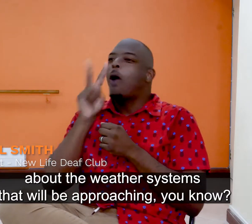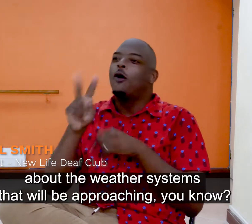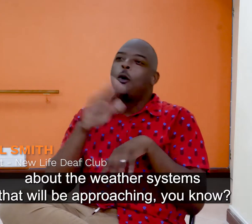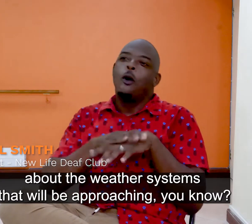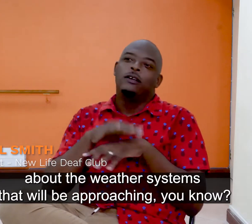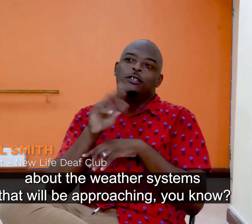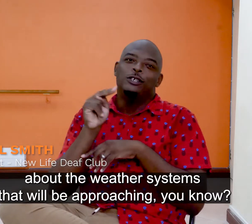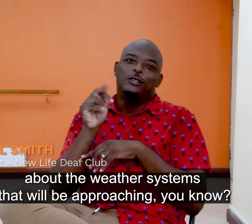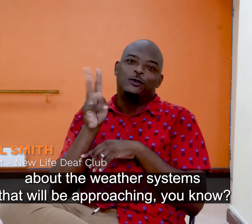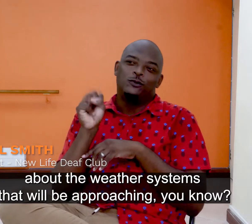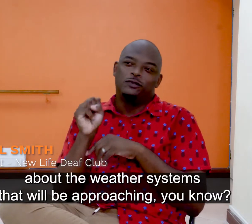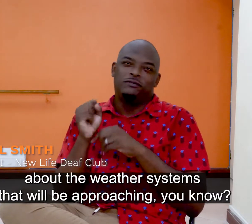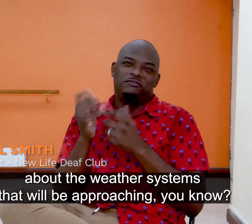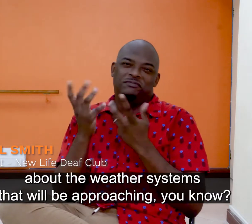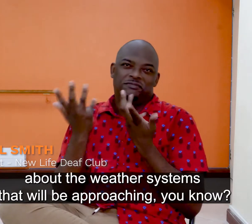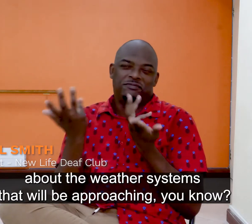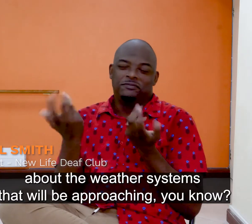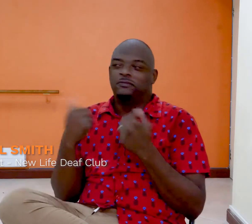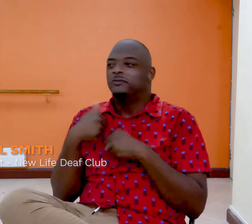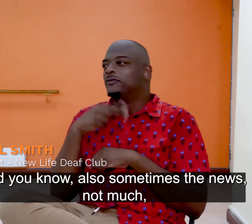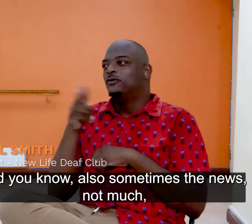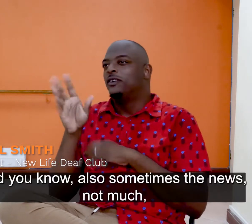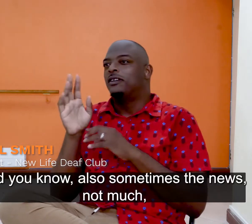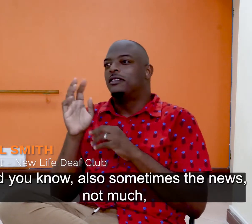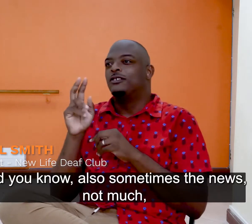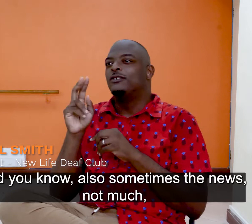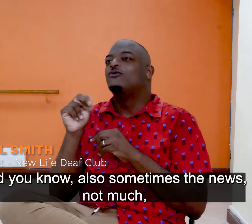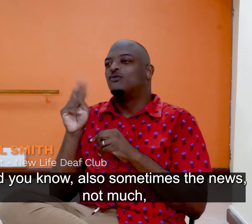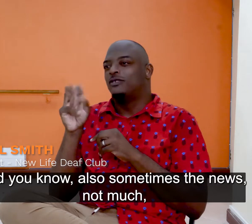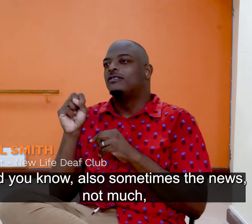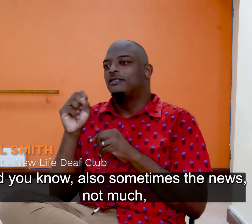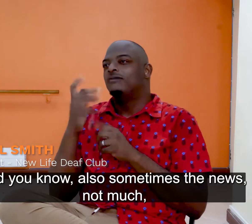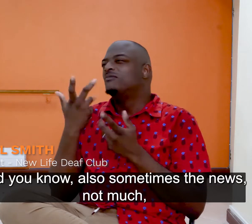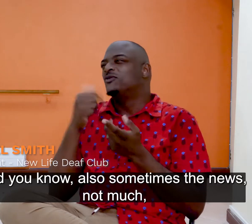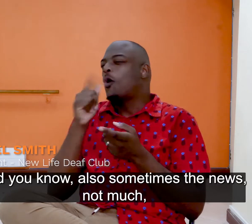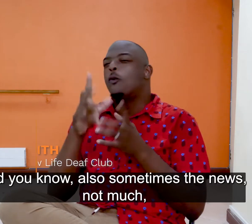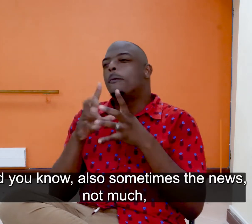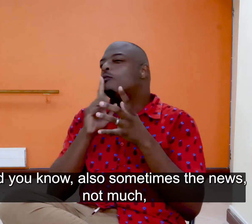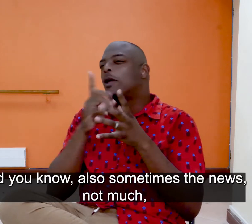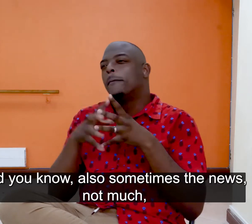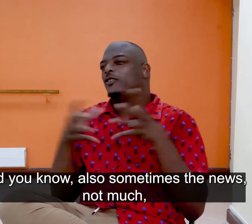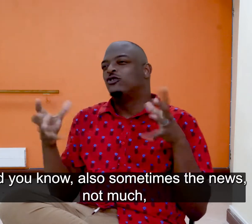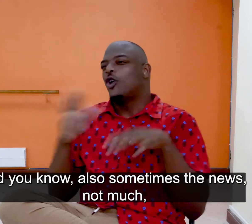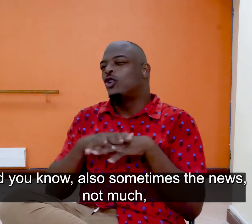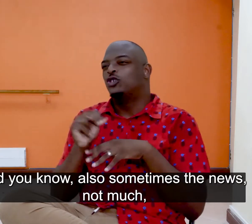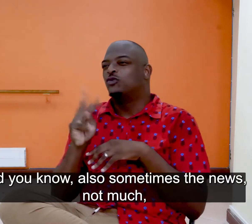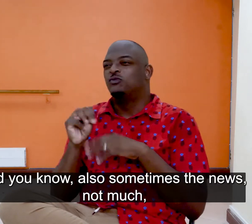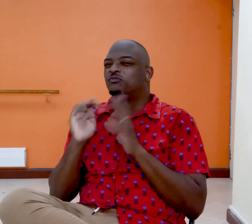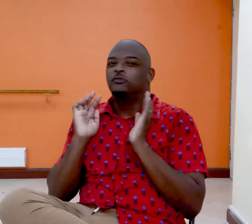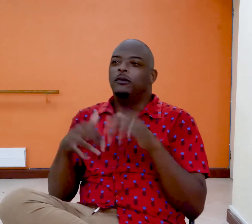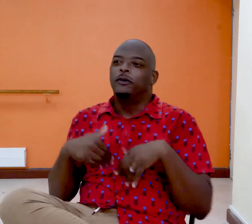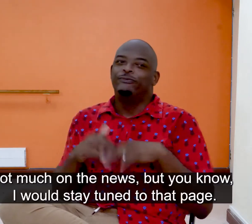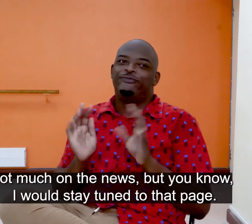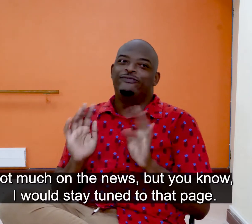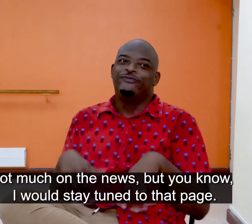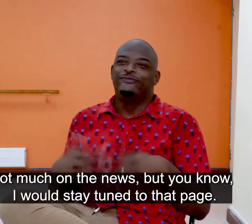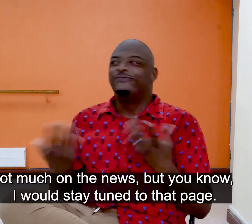will be approaching, and also sometimes the news. Not much on the